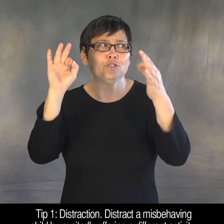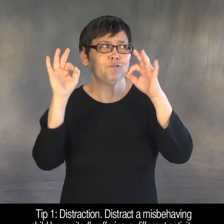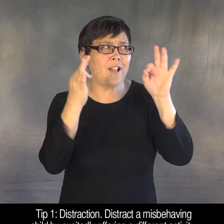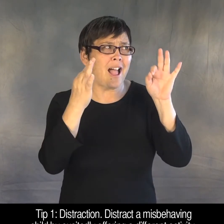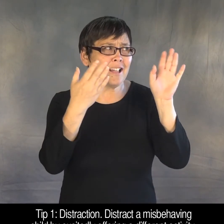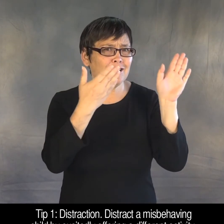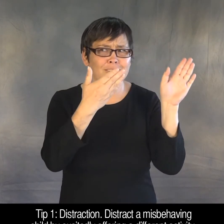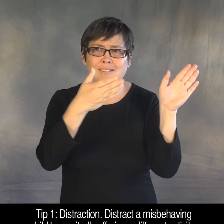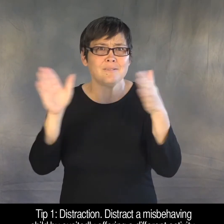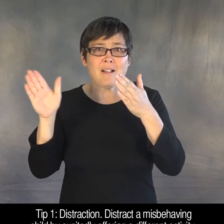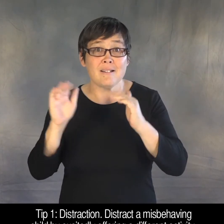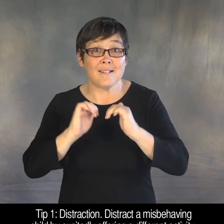Distraction.